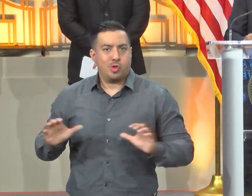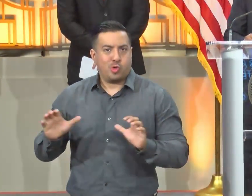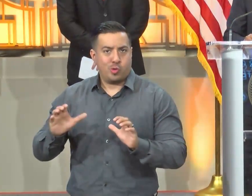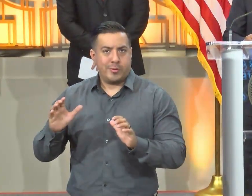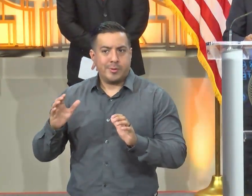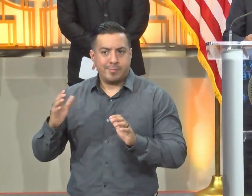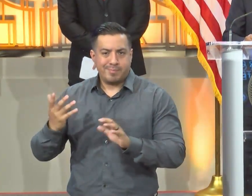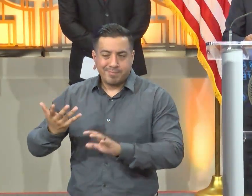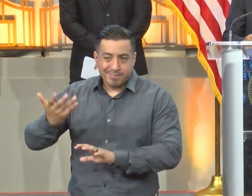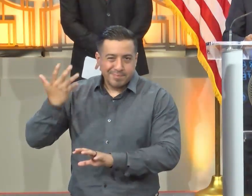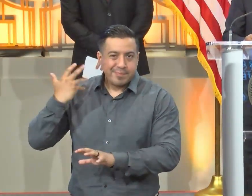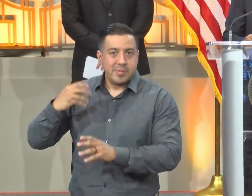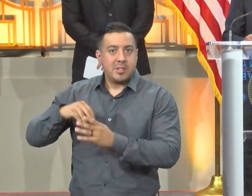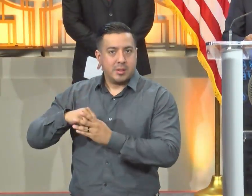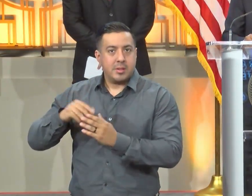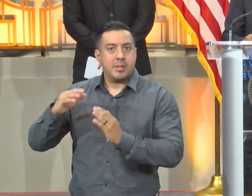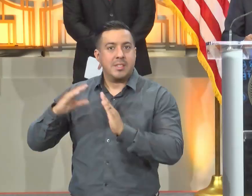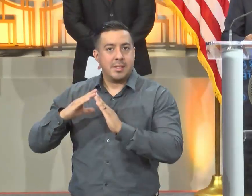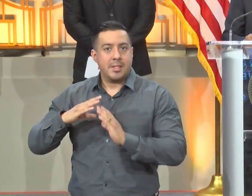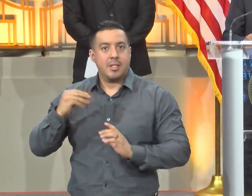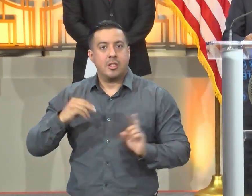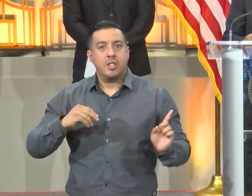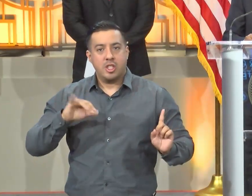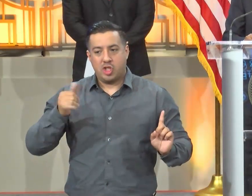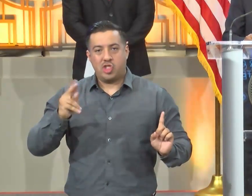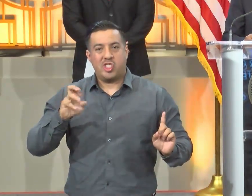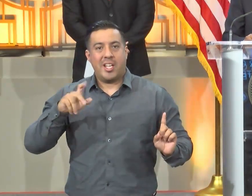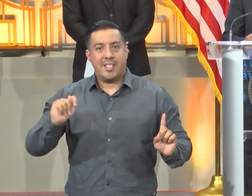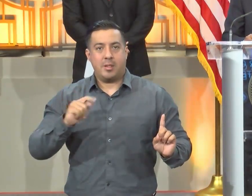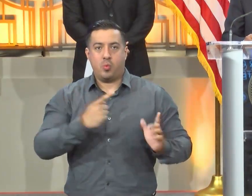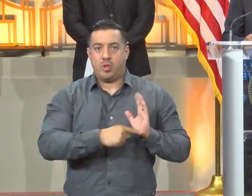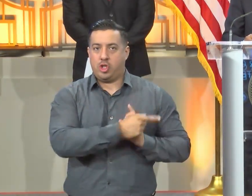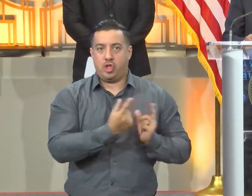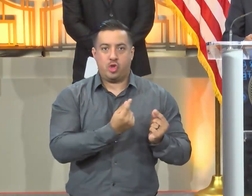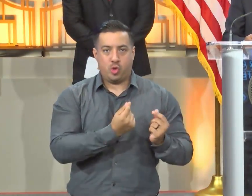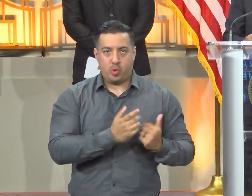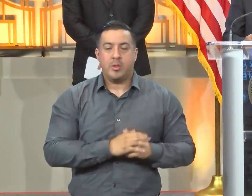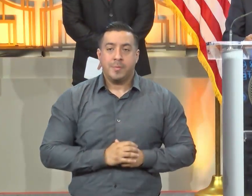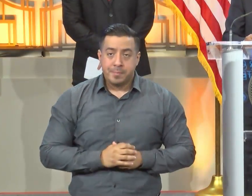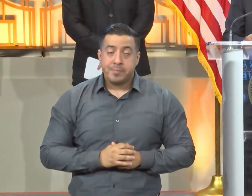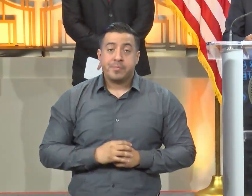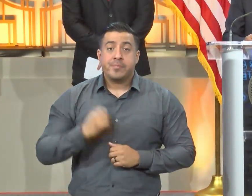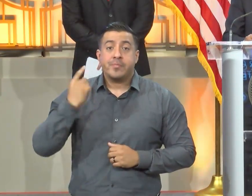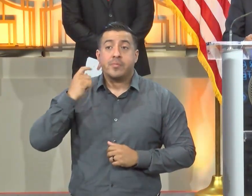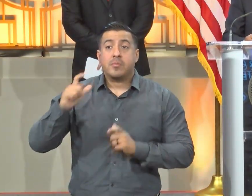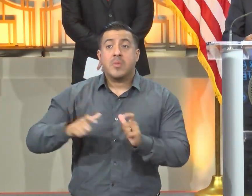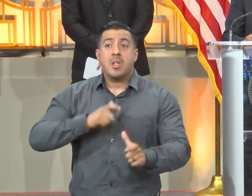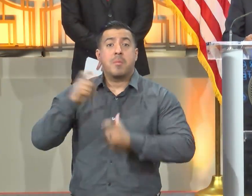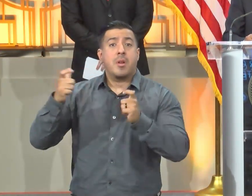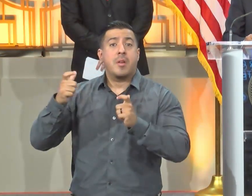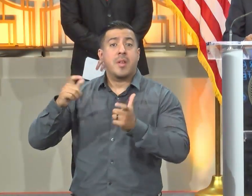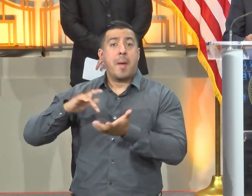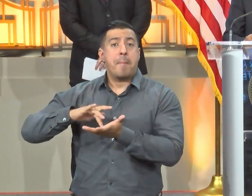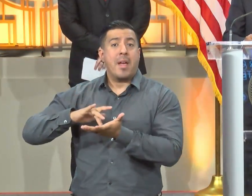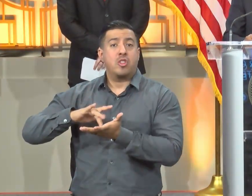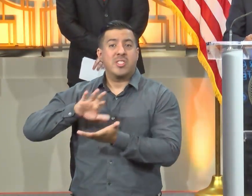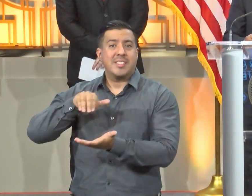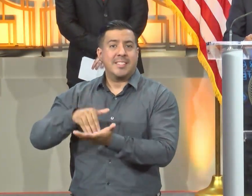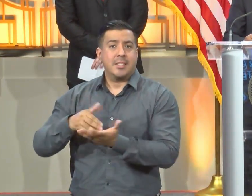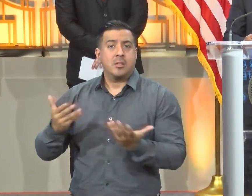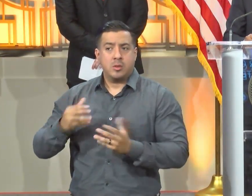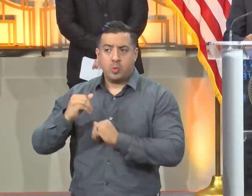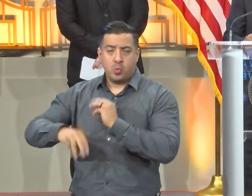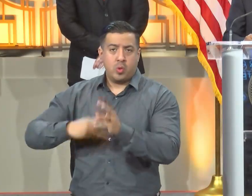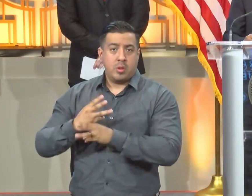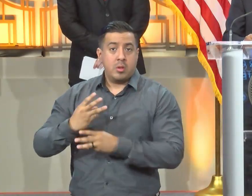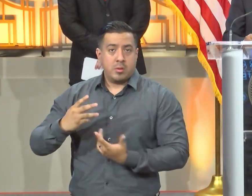what people like Janice Weaver has been doing in her own right. With the largest medical center in the world, it's vital we have